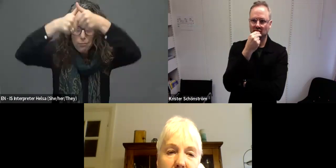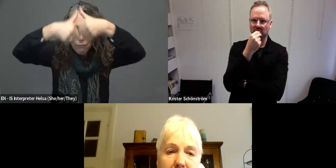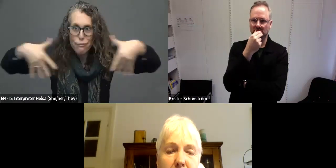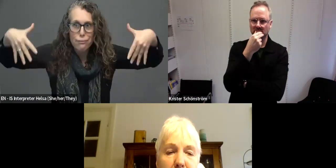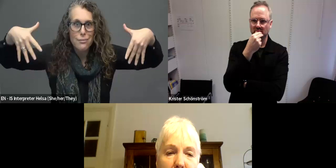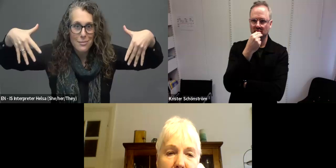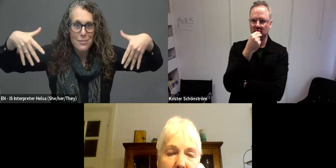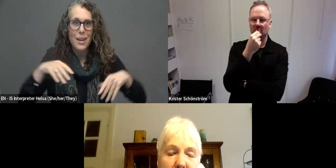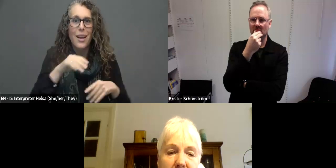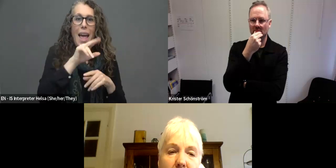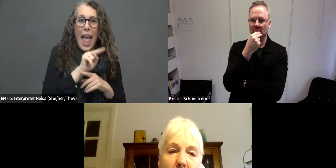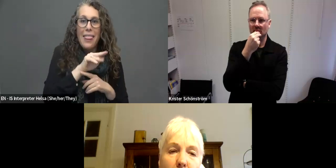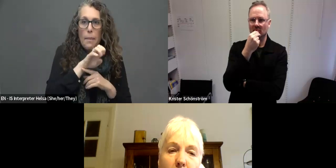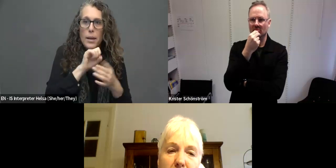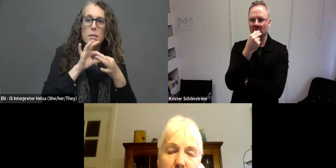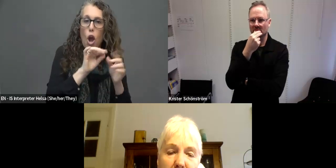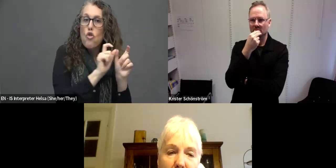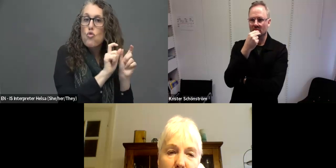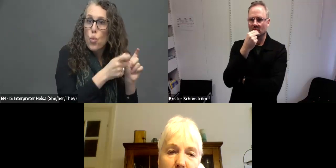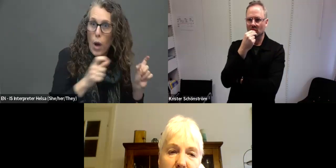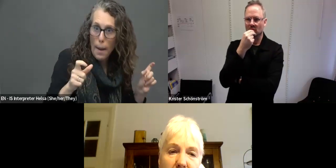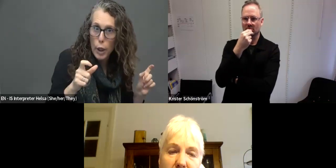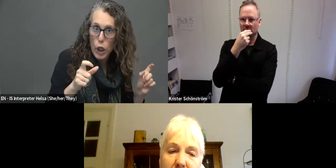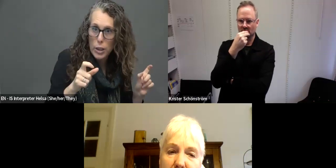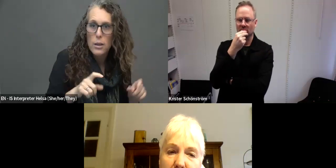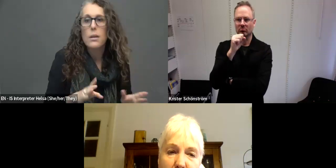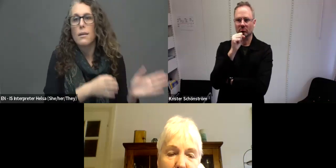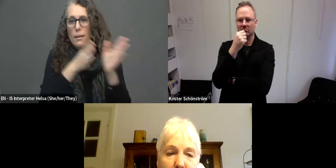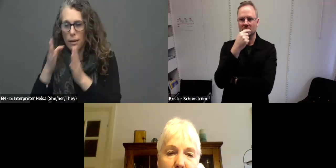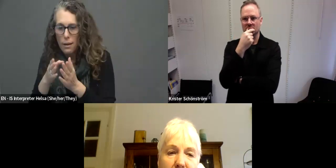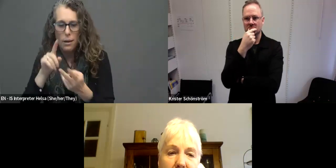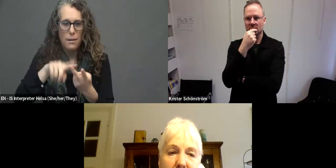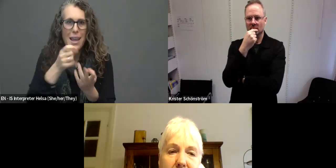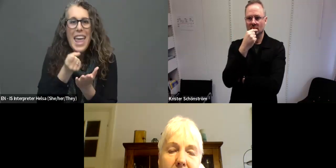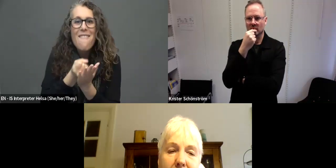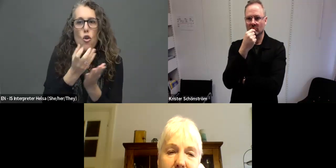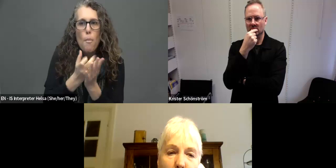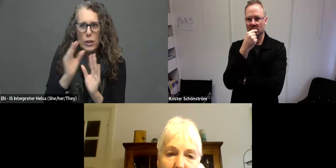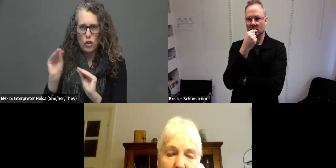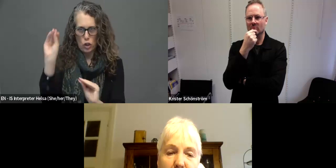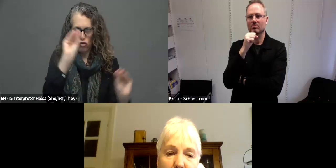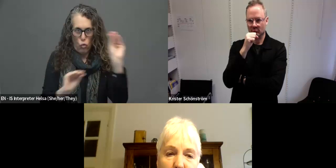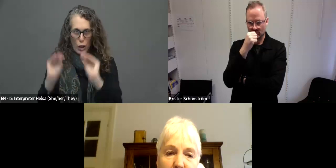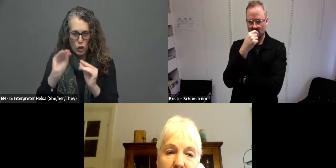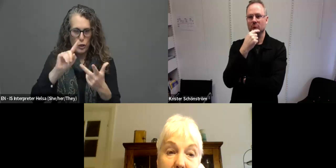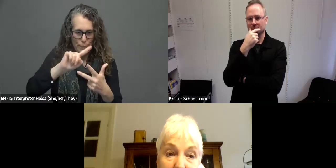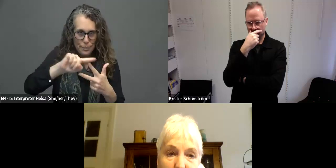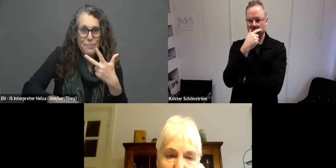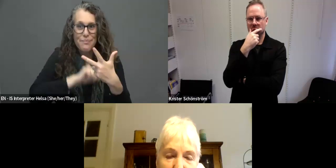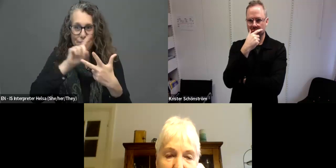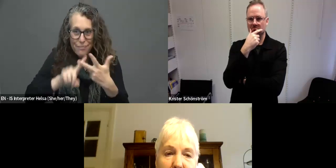for grammatical purposes, ones which are used for information structure purposes, and ones which are used